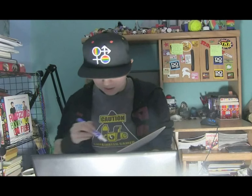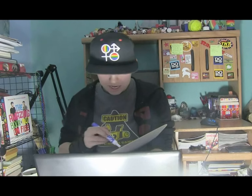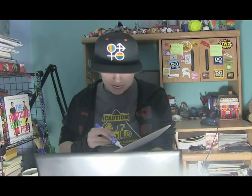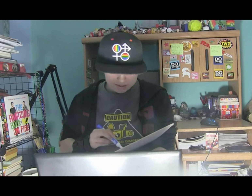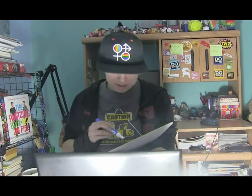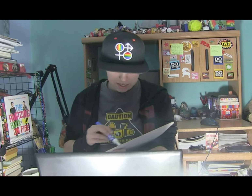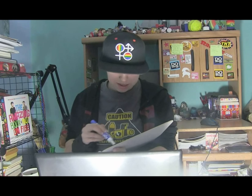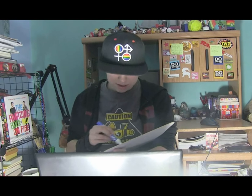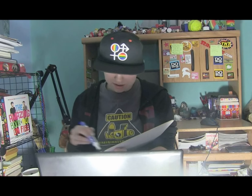next